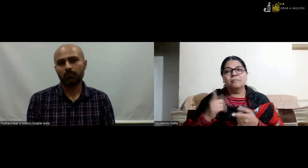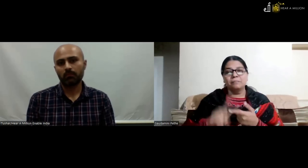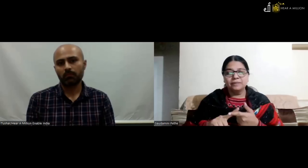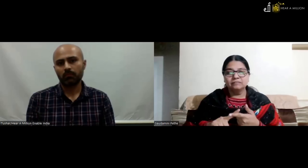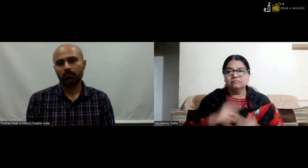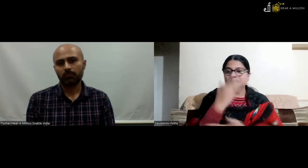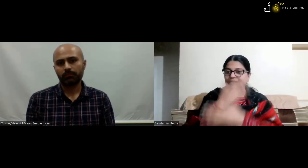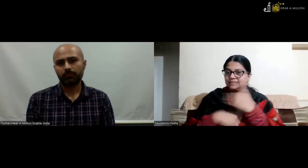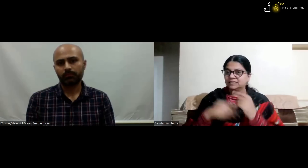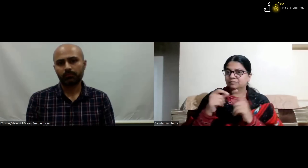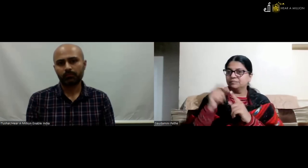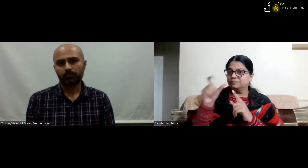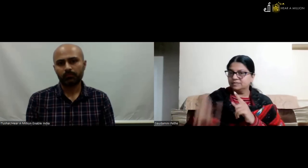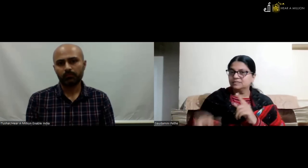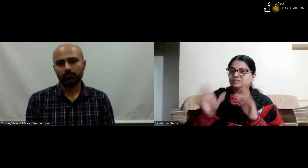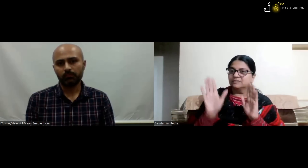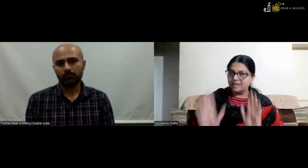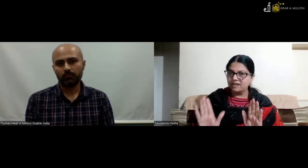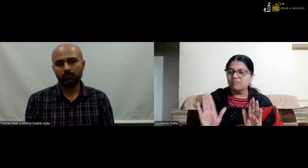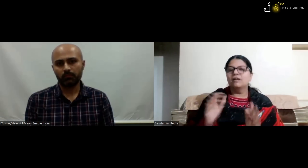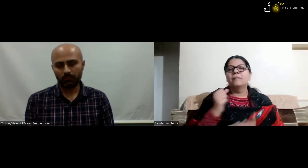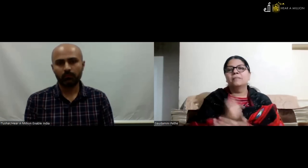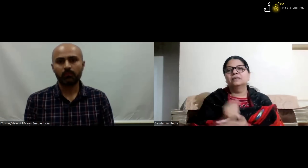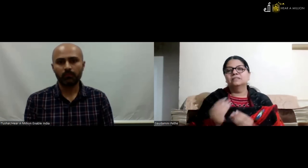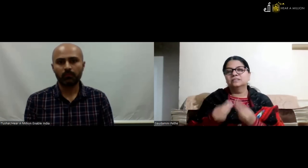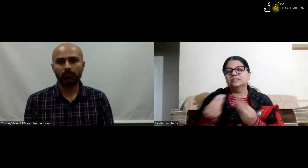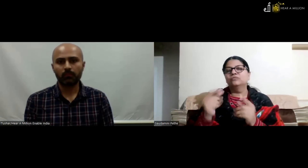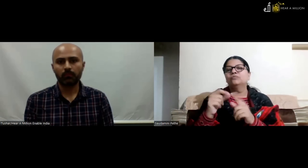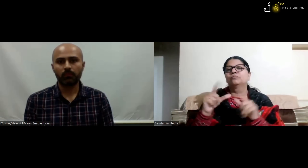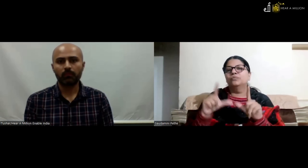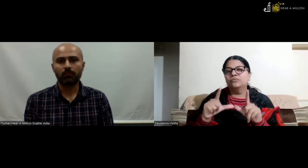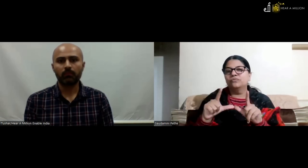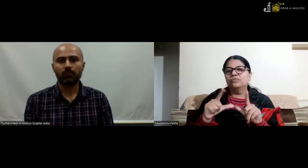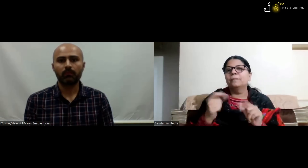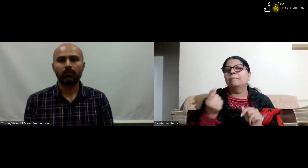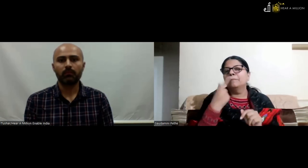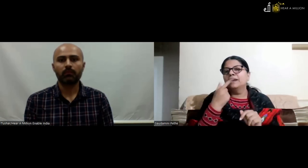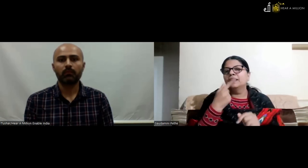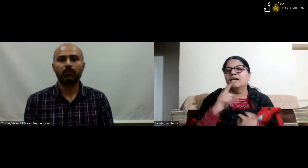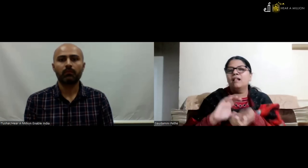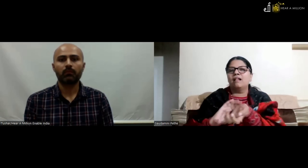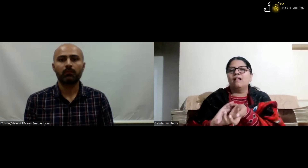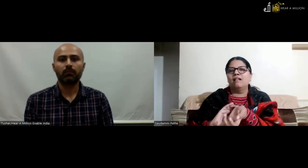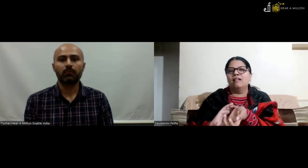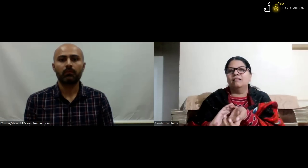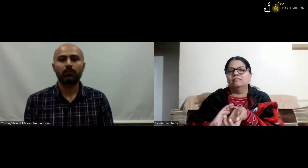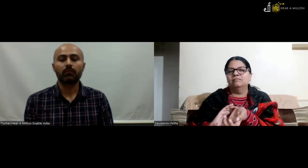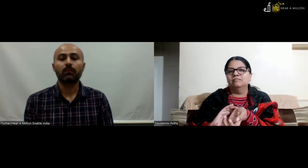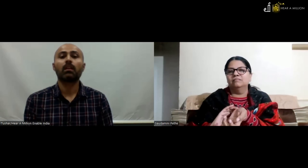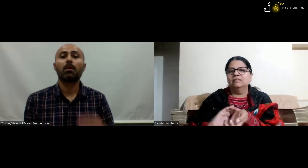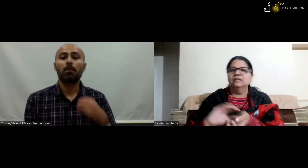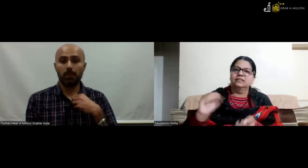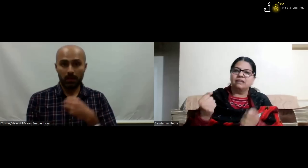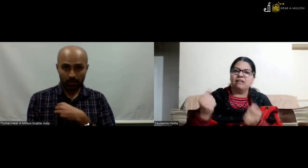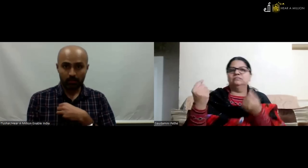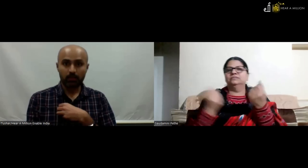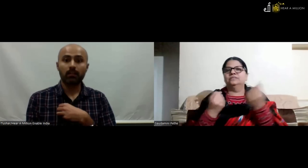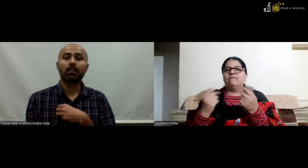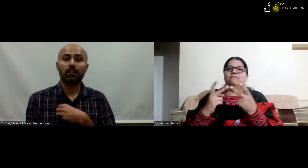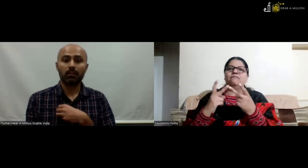have read that if a person has a disability, so they need to provide the